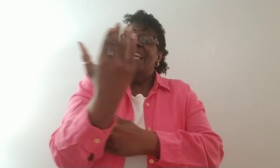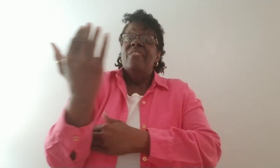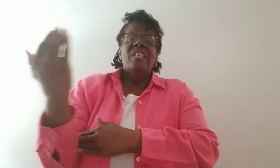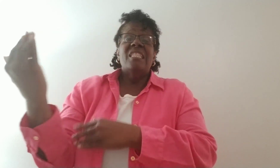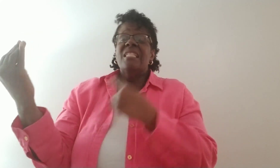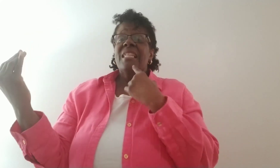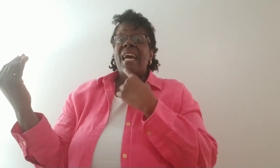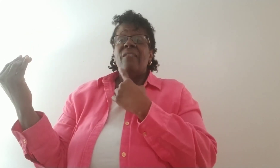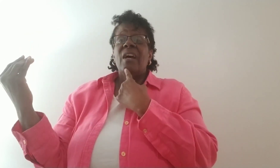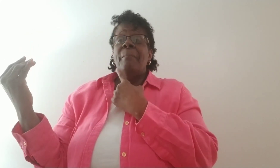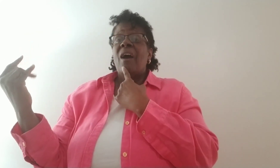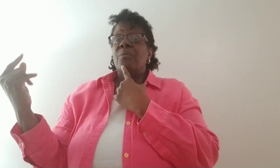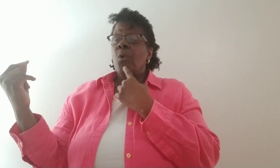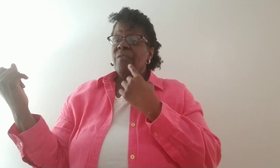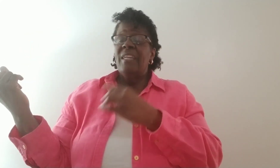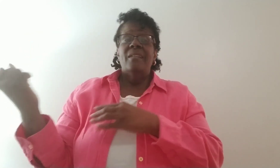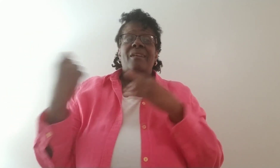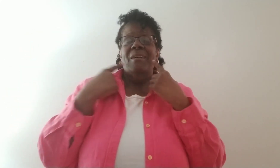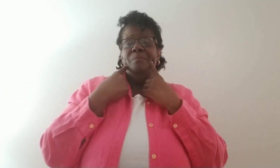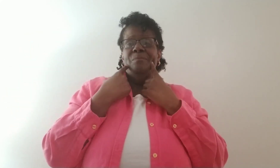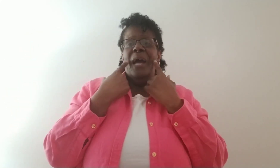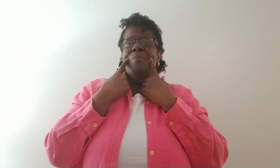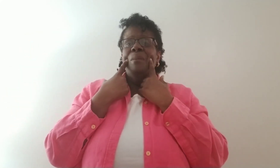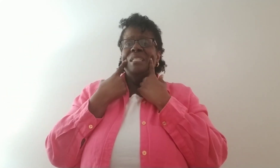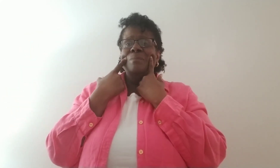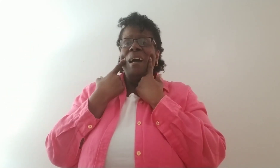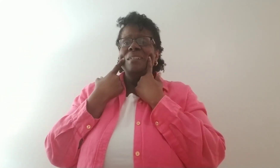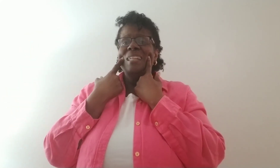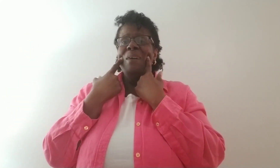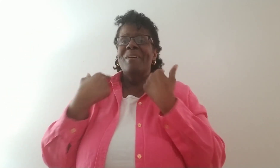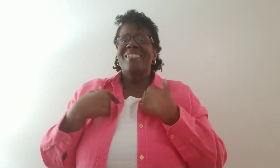this doesn't have a mouth morphing. I probably smile a lot myself.